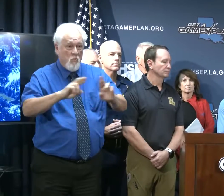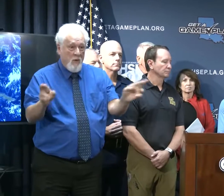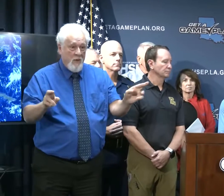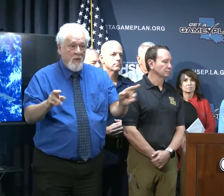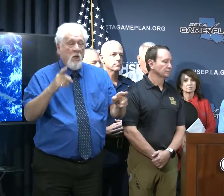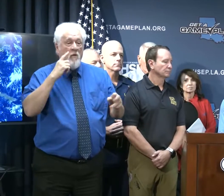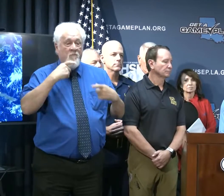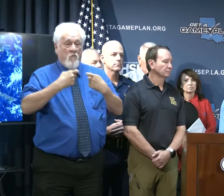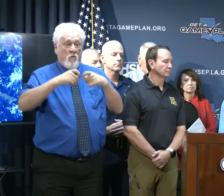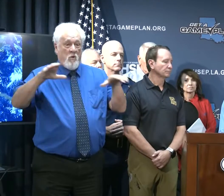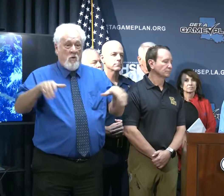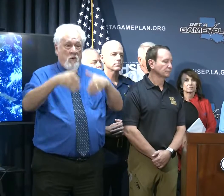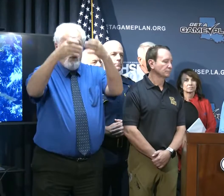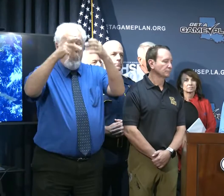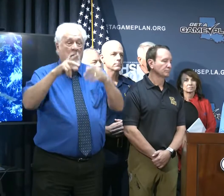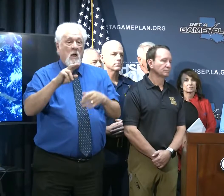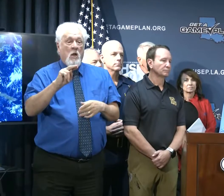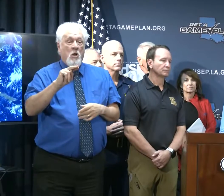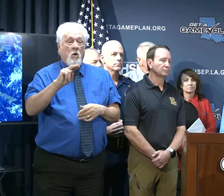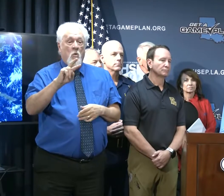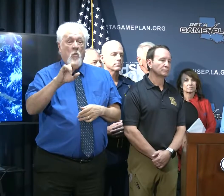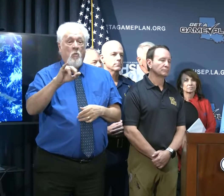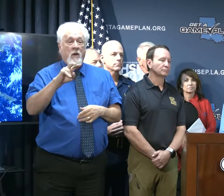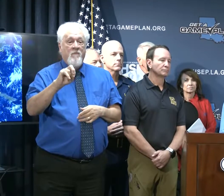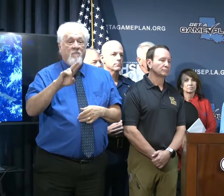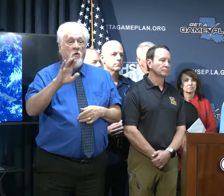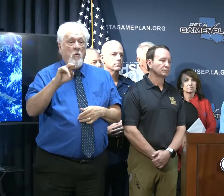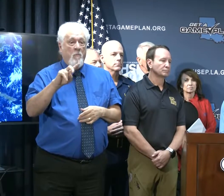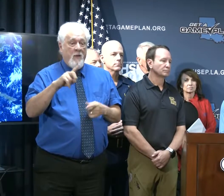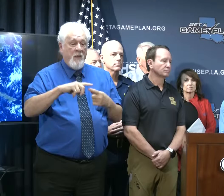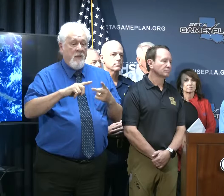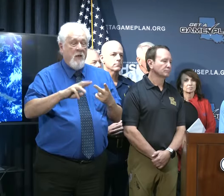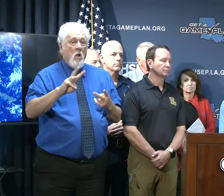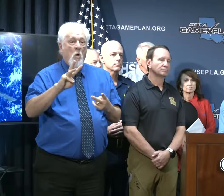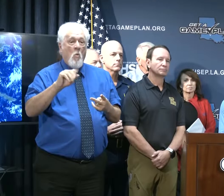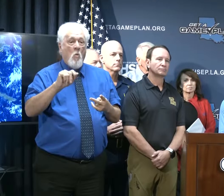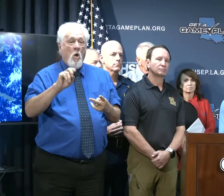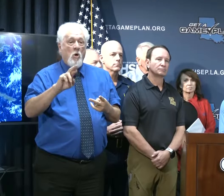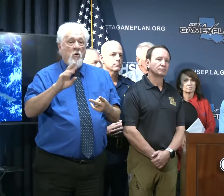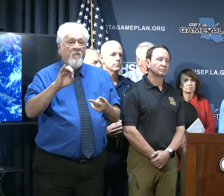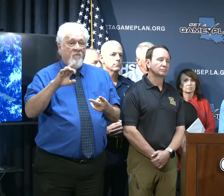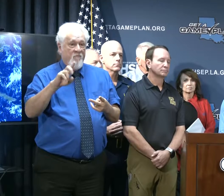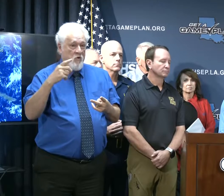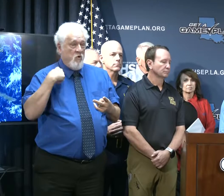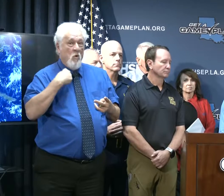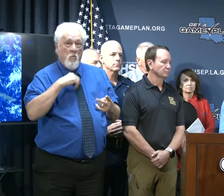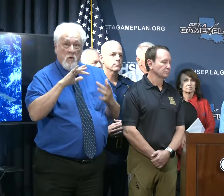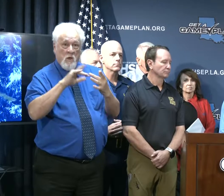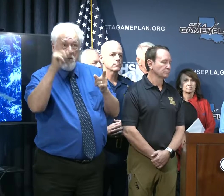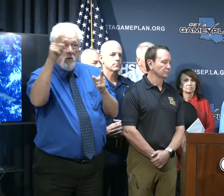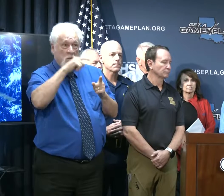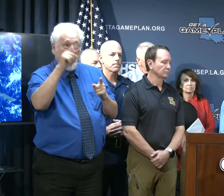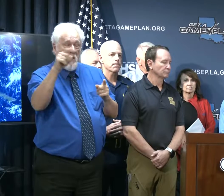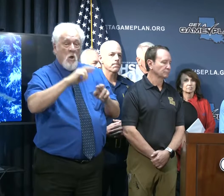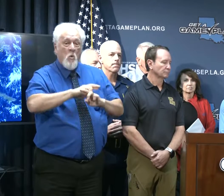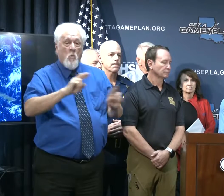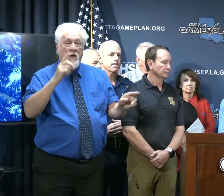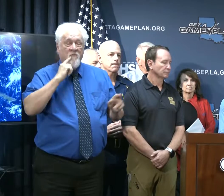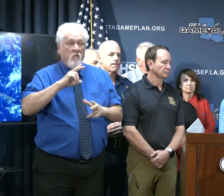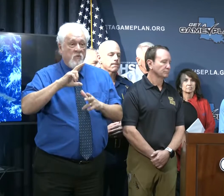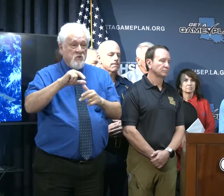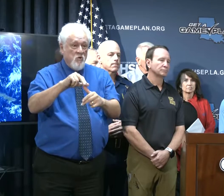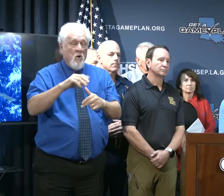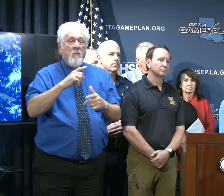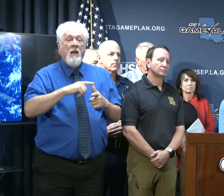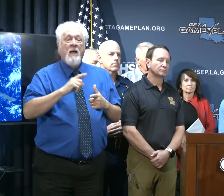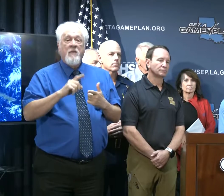power plants, which are Riverbend and Waterford, we are in contact with them to make sure that they are ready for the storm.